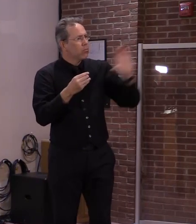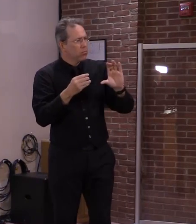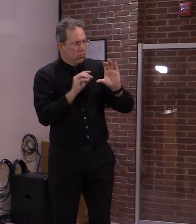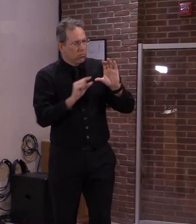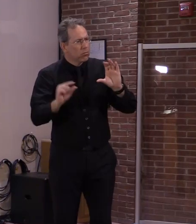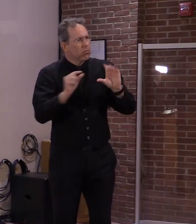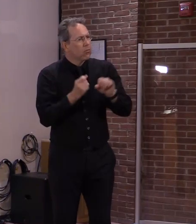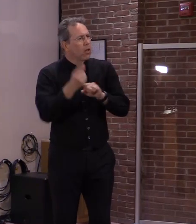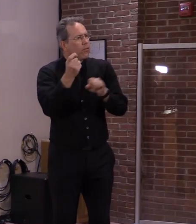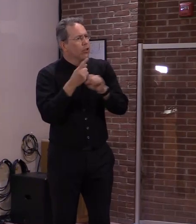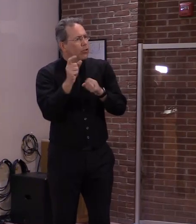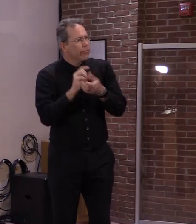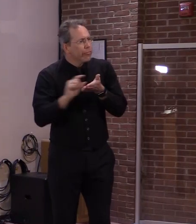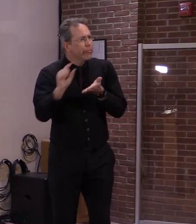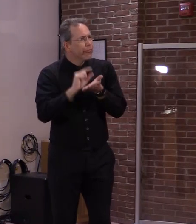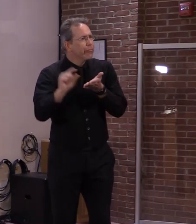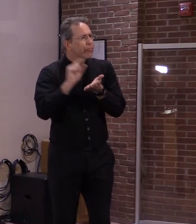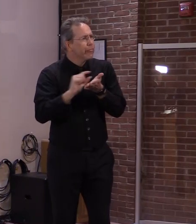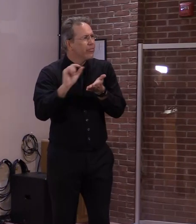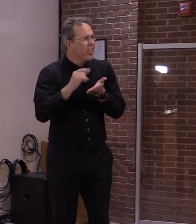So we presented our budget, and